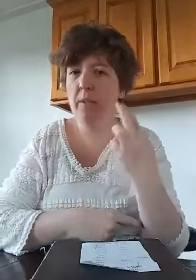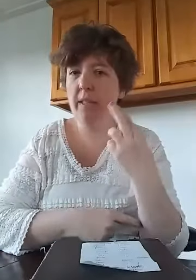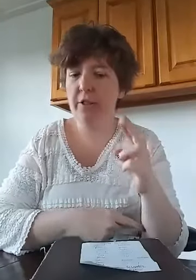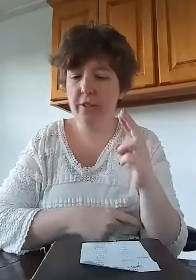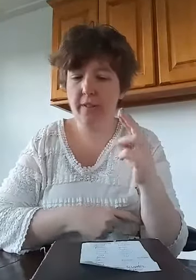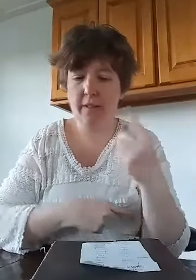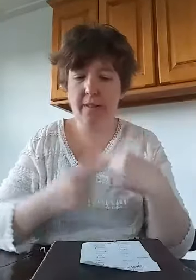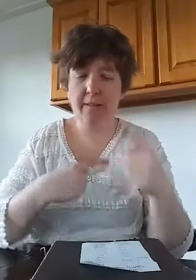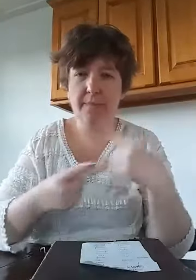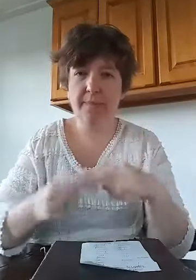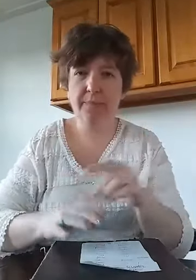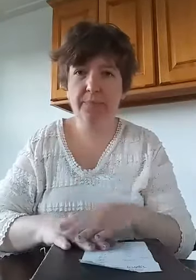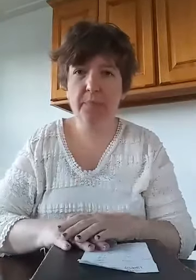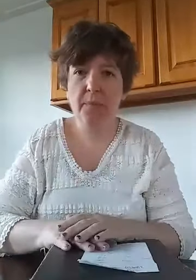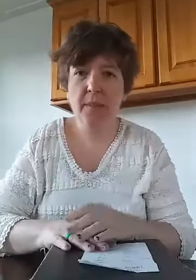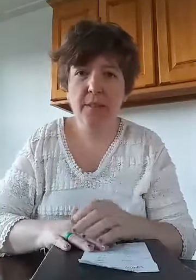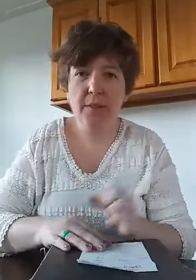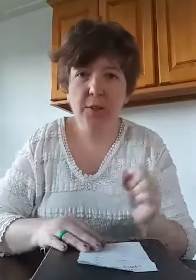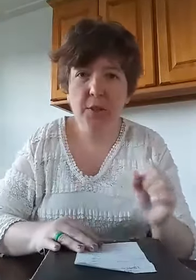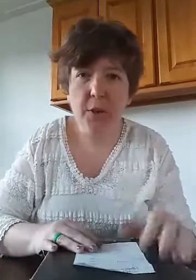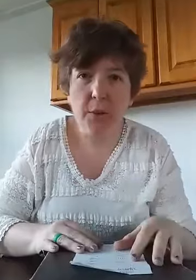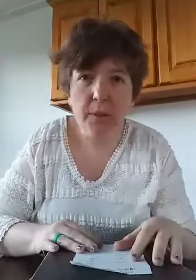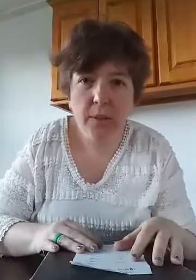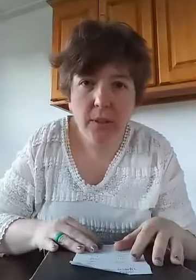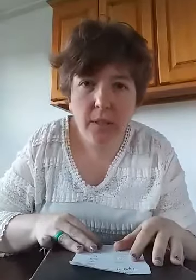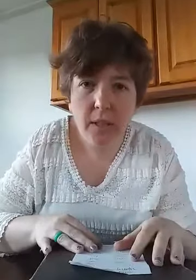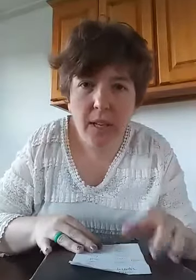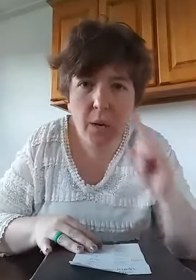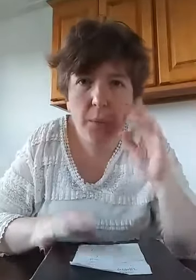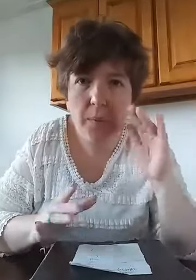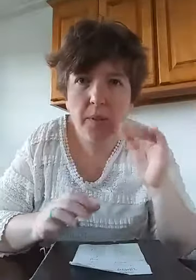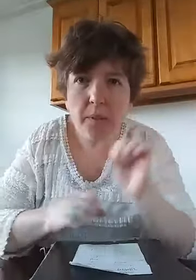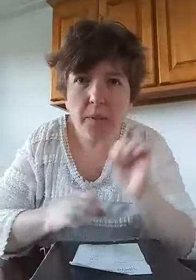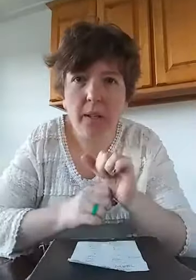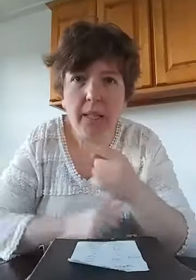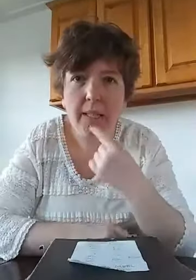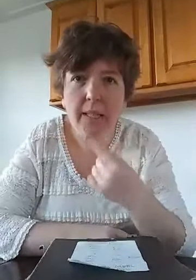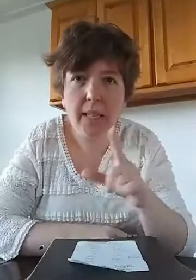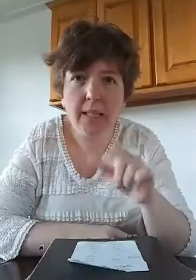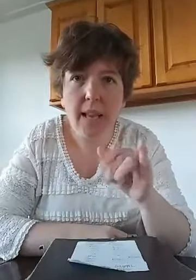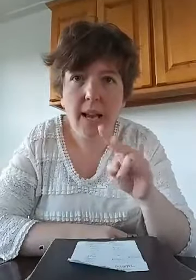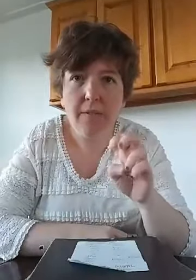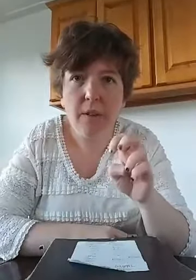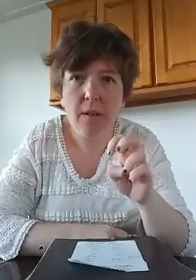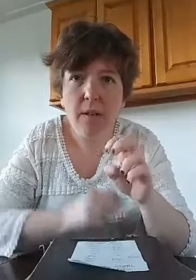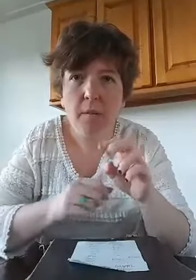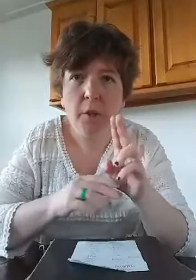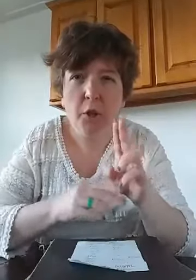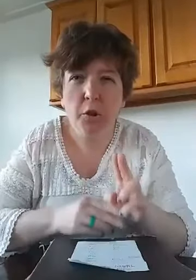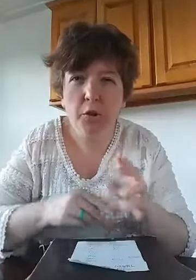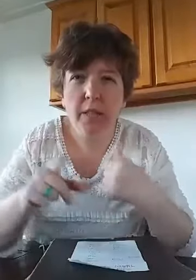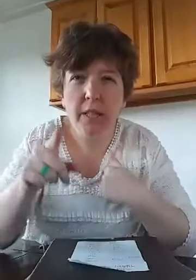religious signs. So I hope this is working. It says live, but usually it